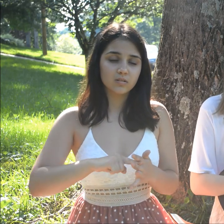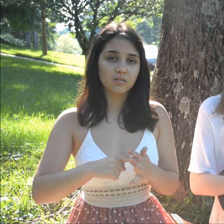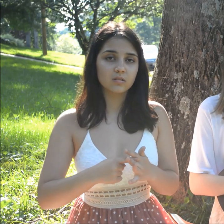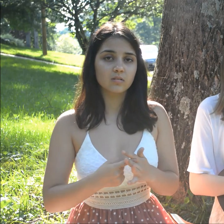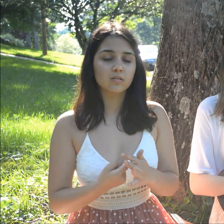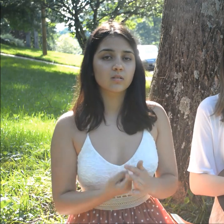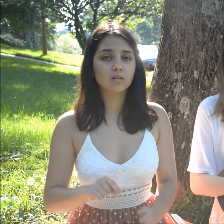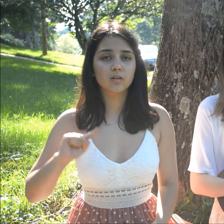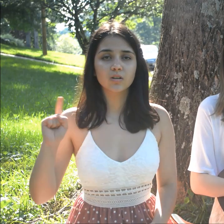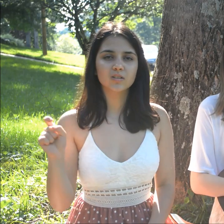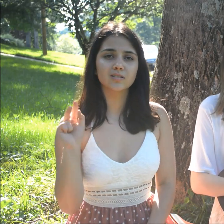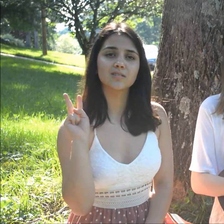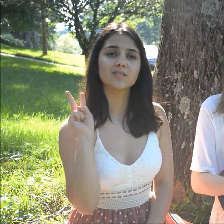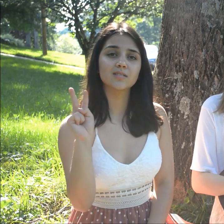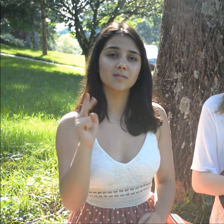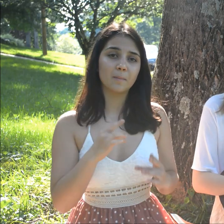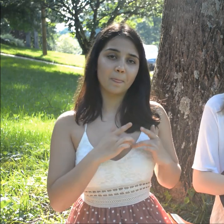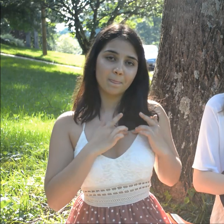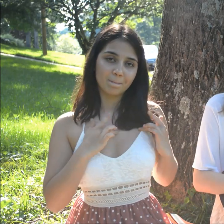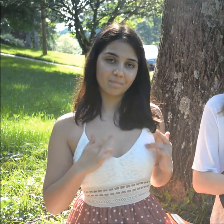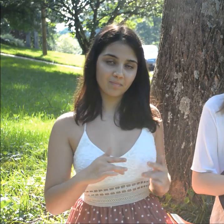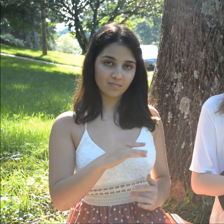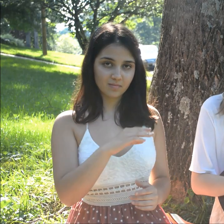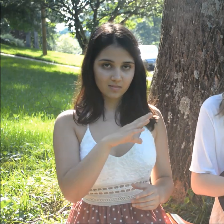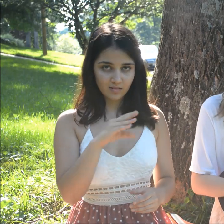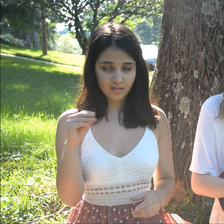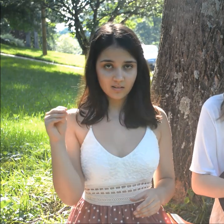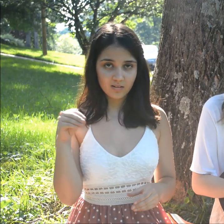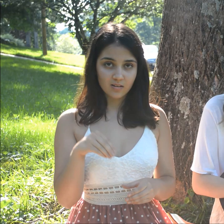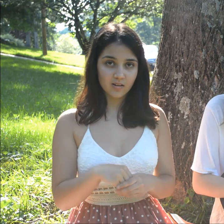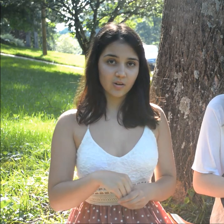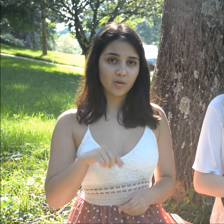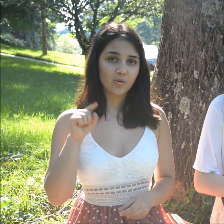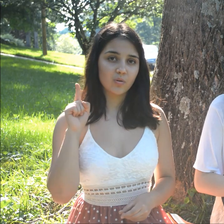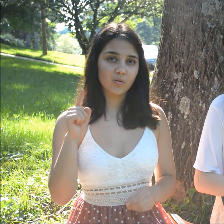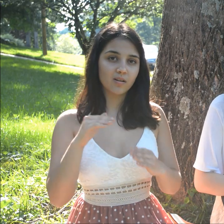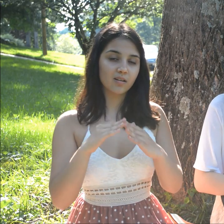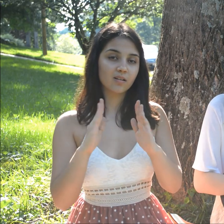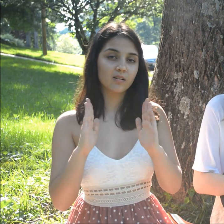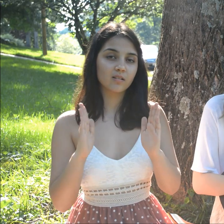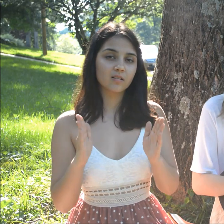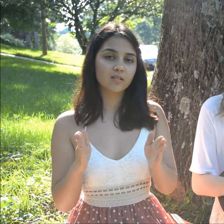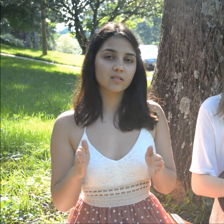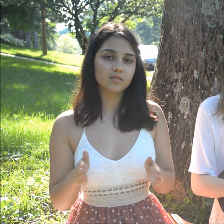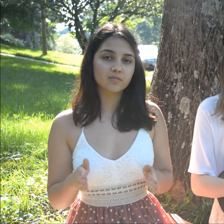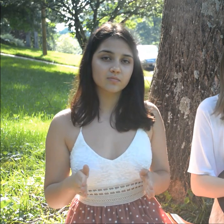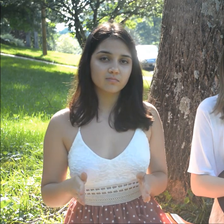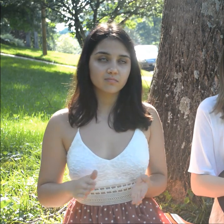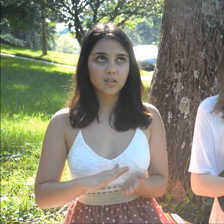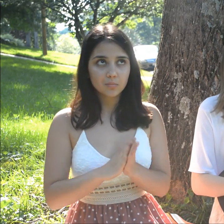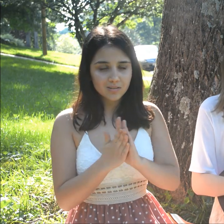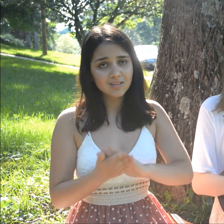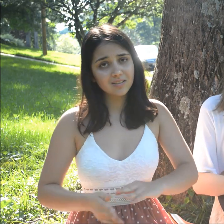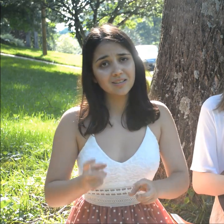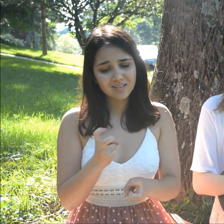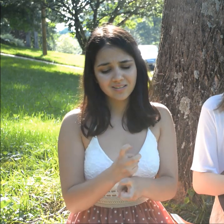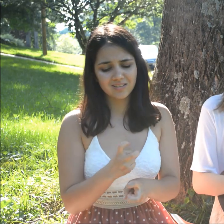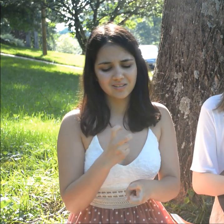two hearts in one home It gets harder when we